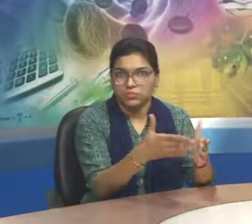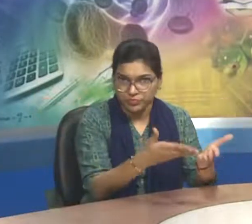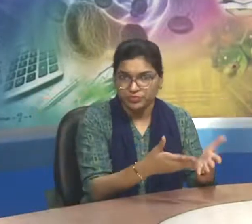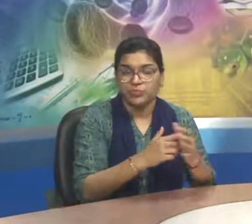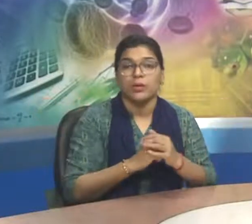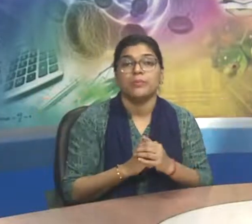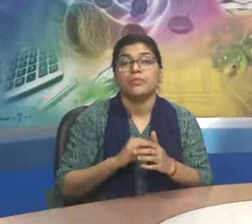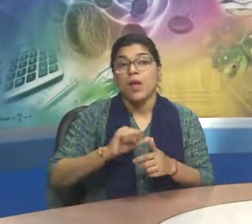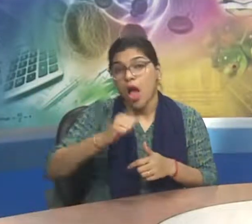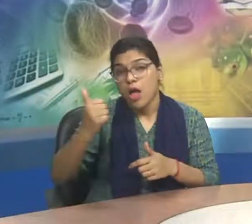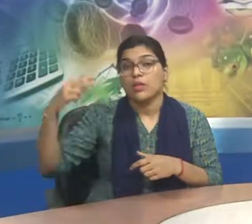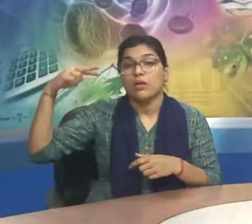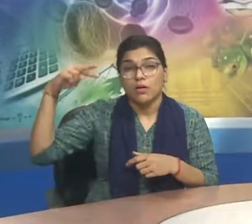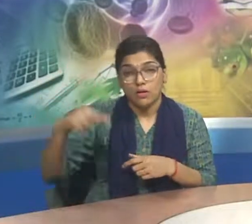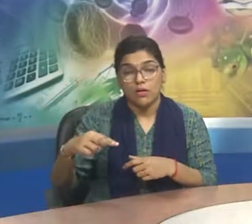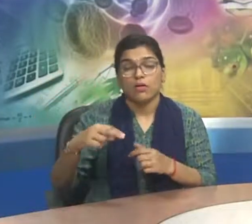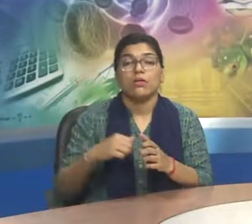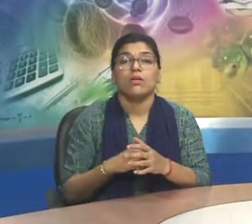is becoming a big